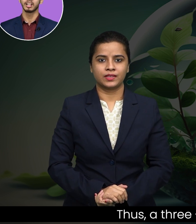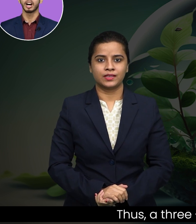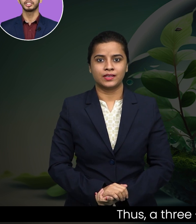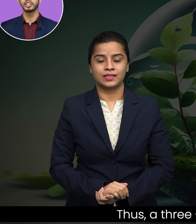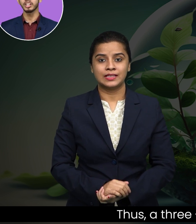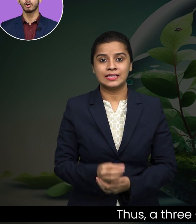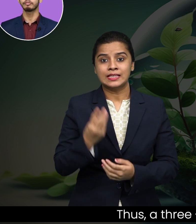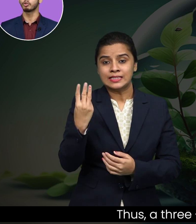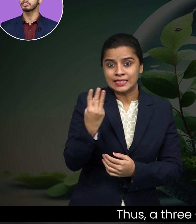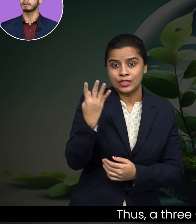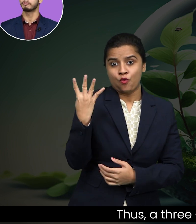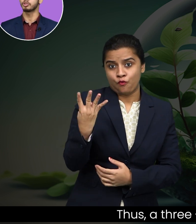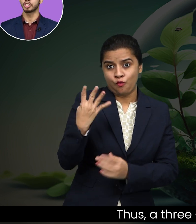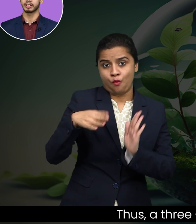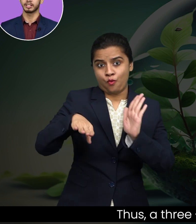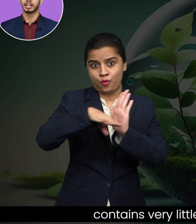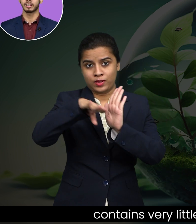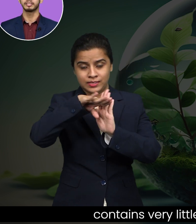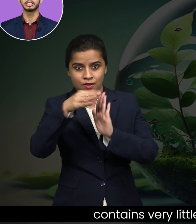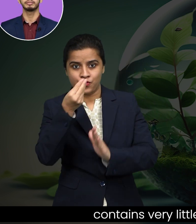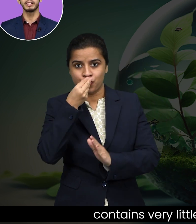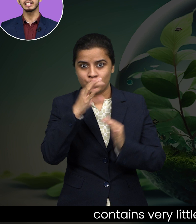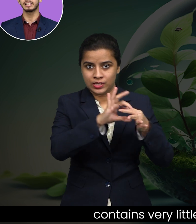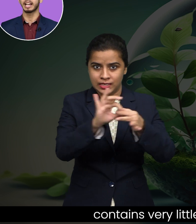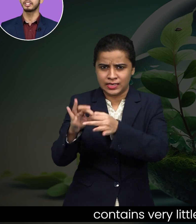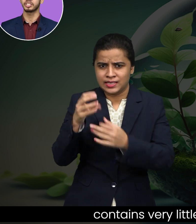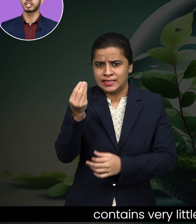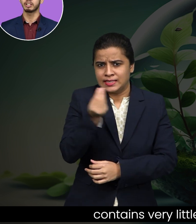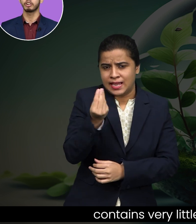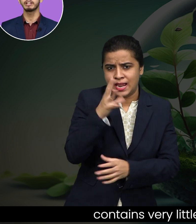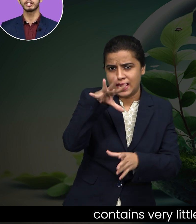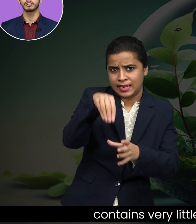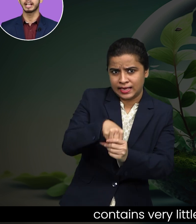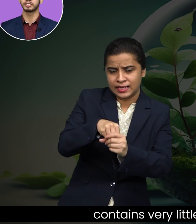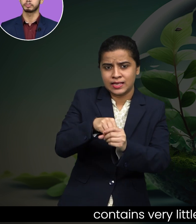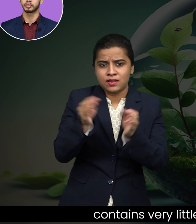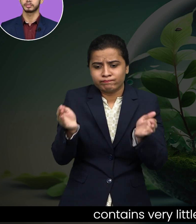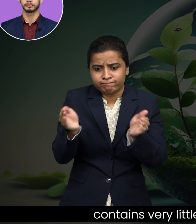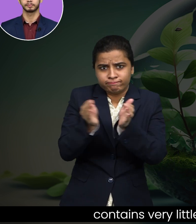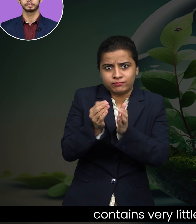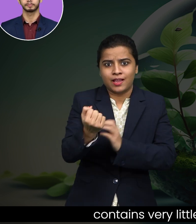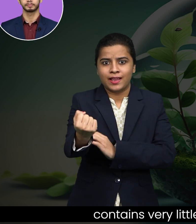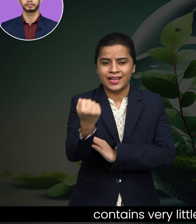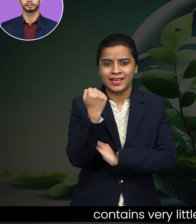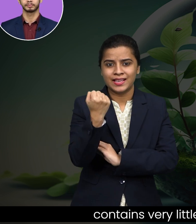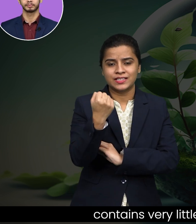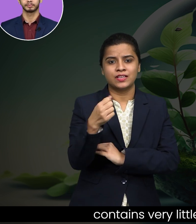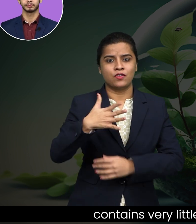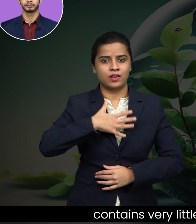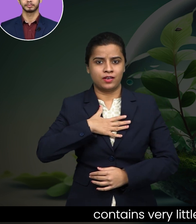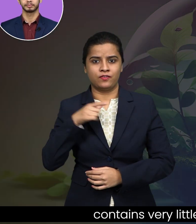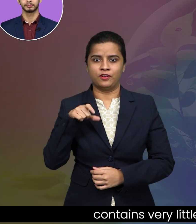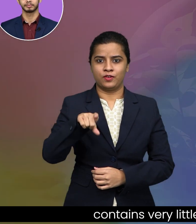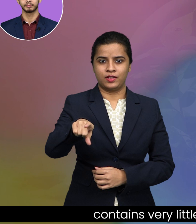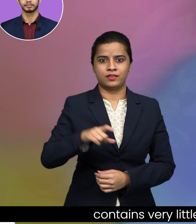Thus, a 3 or 4-step food chain contains very little energy for living organisms.